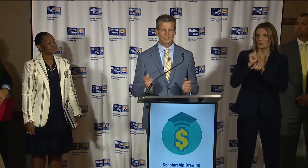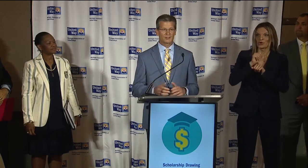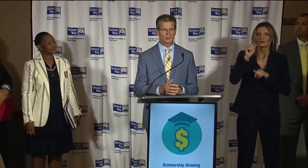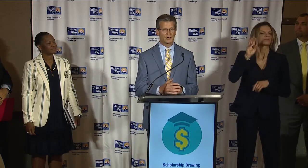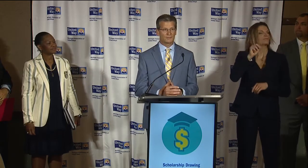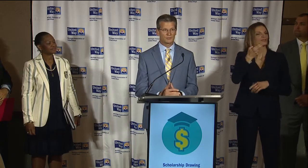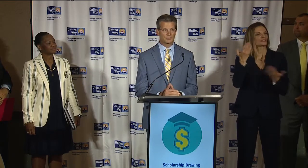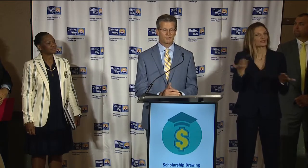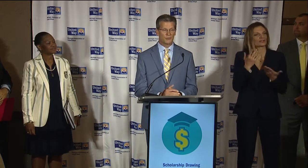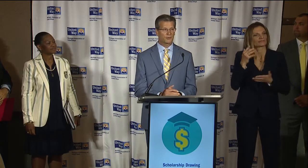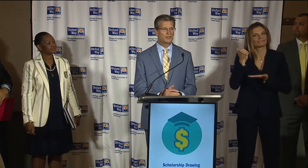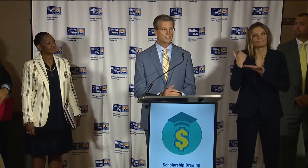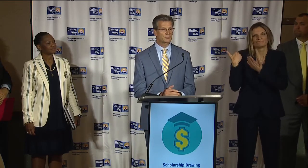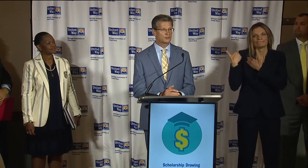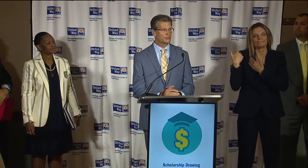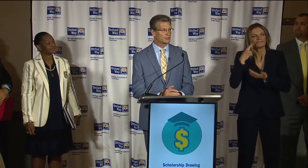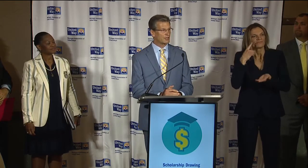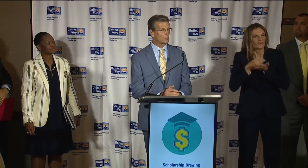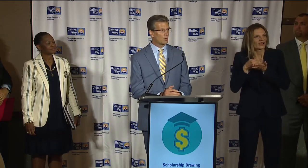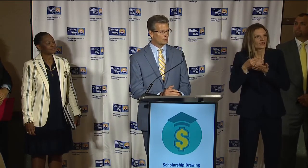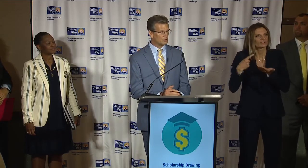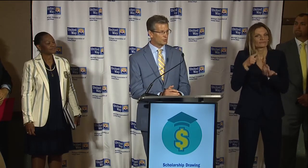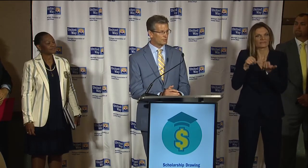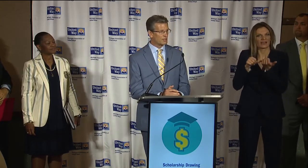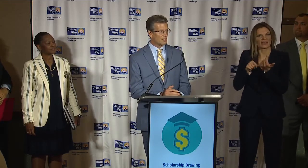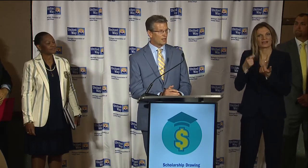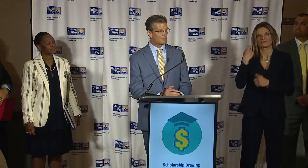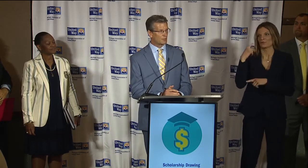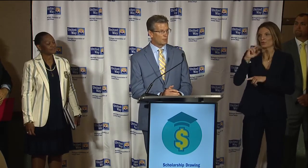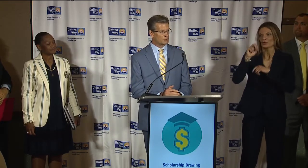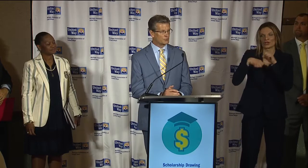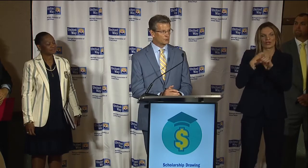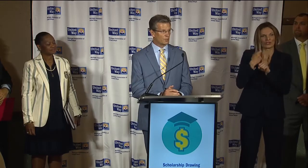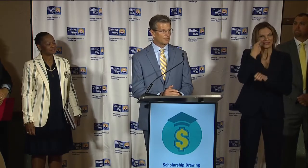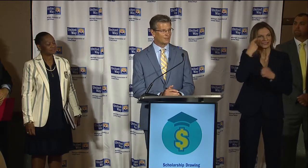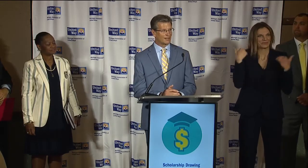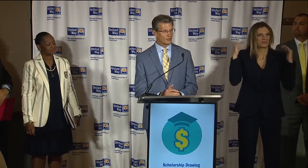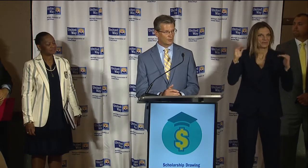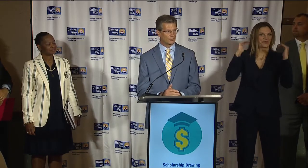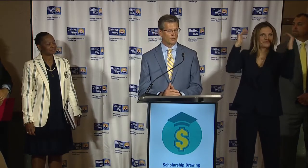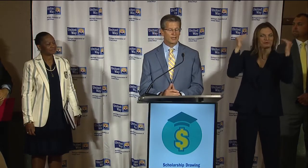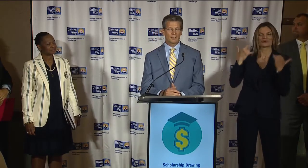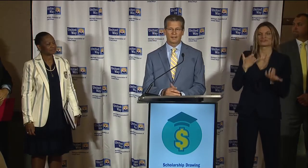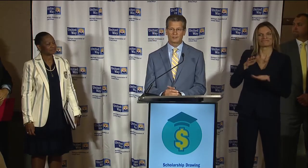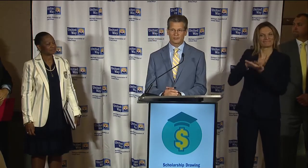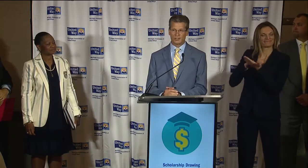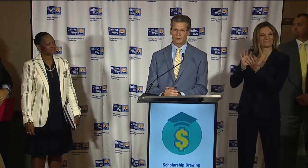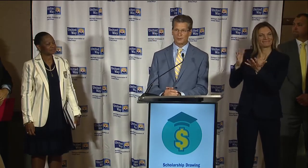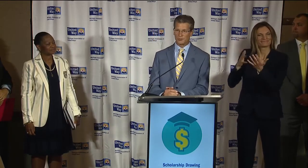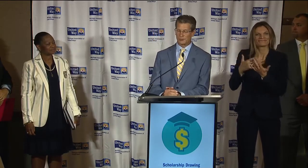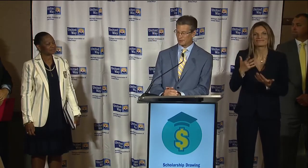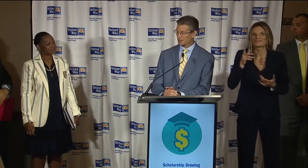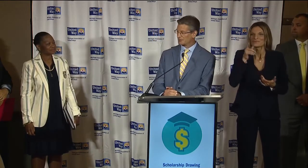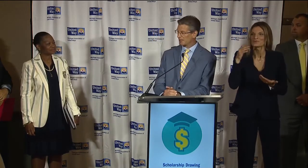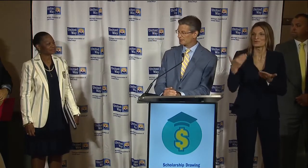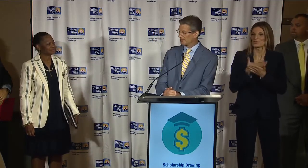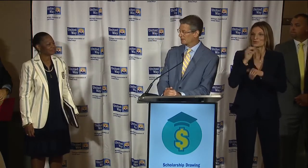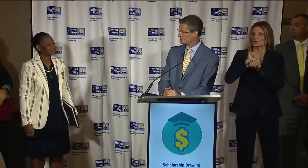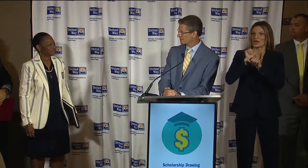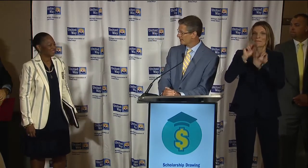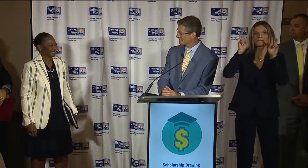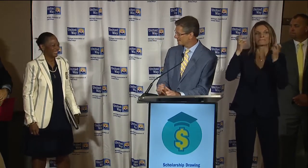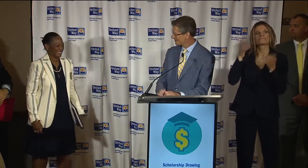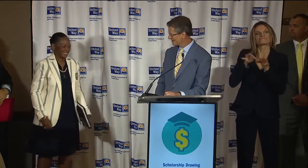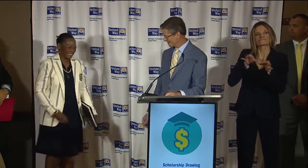overseeing financial aid for some 30 years. She just got a well-deserved promotion, so I'm going to let her share her new job